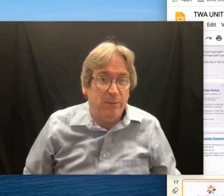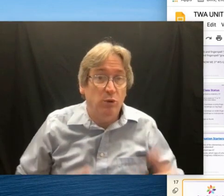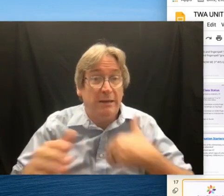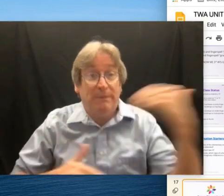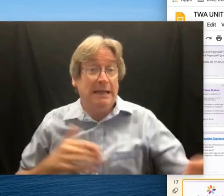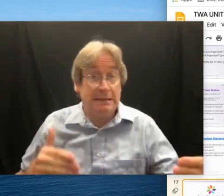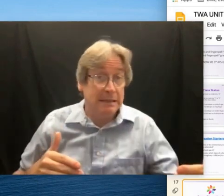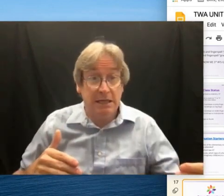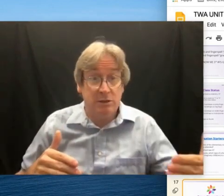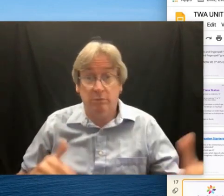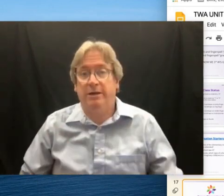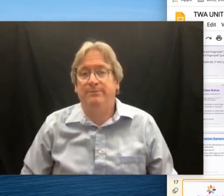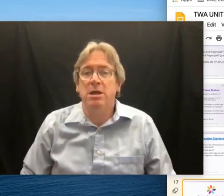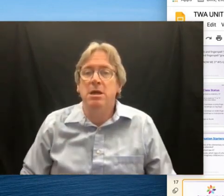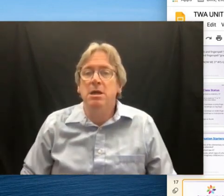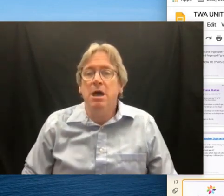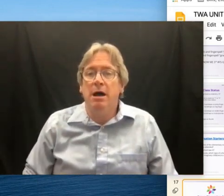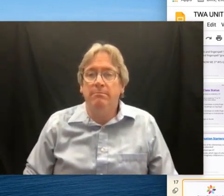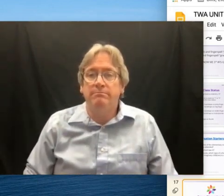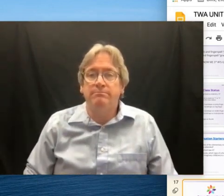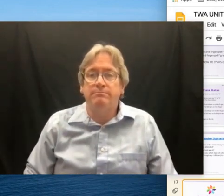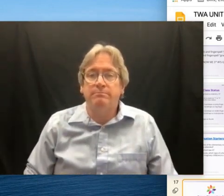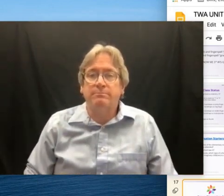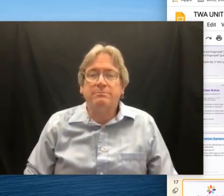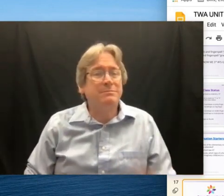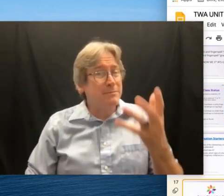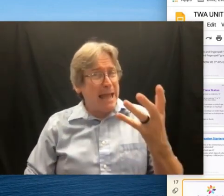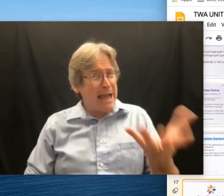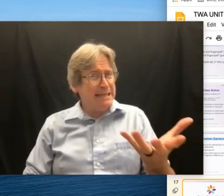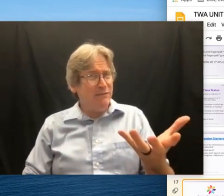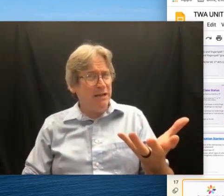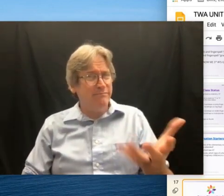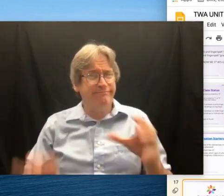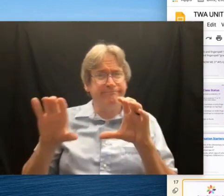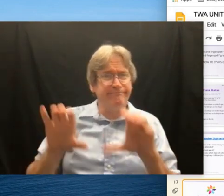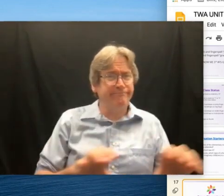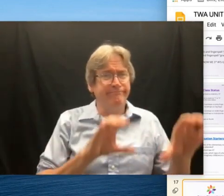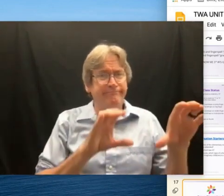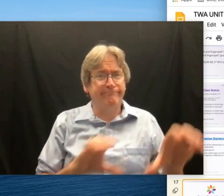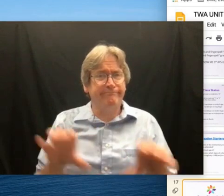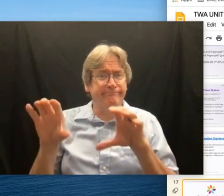for those people who like peaked in high school, right? Activity.